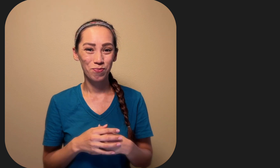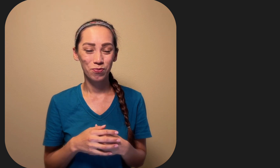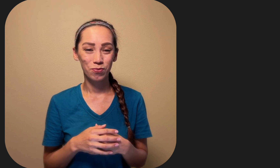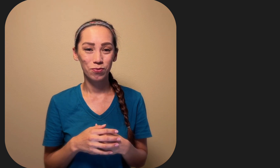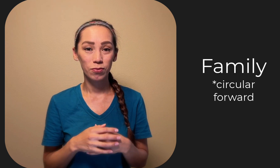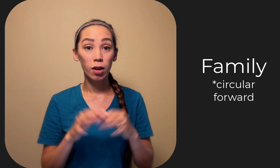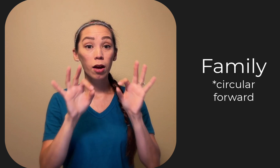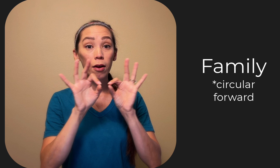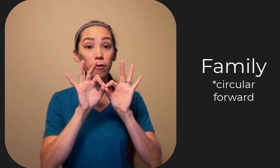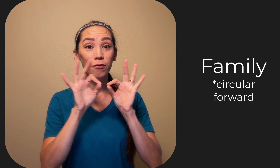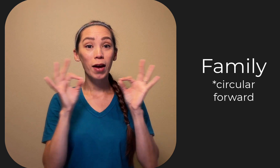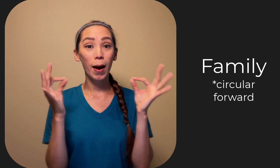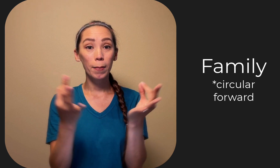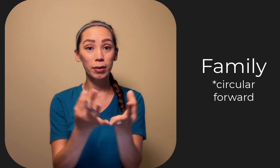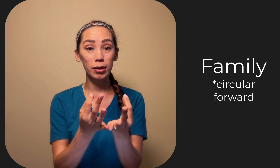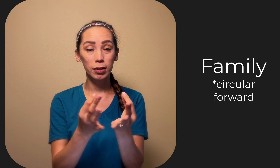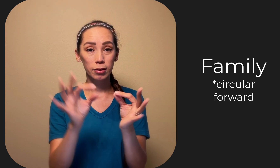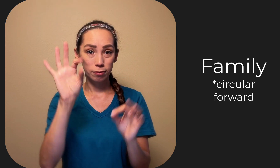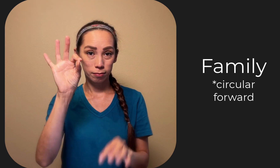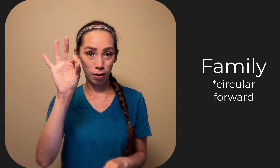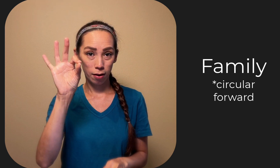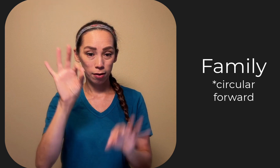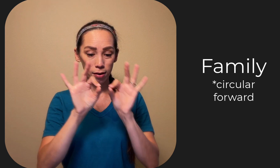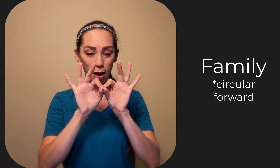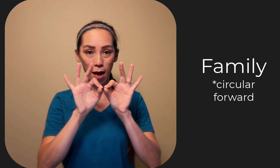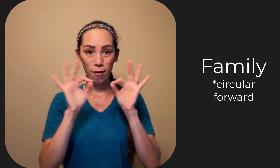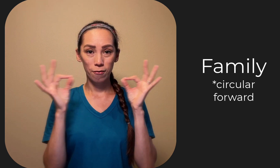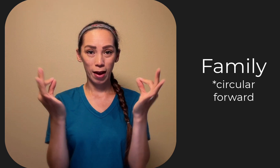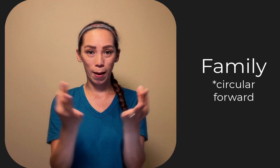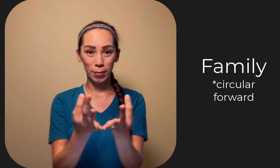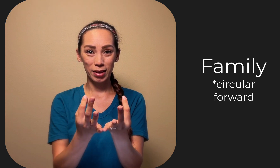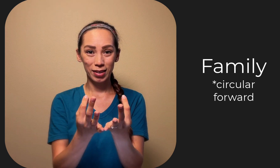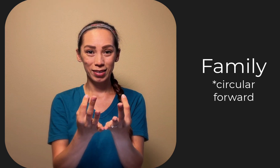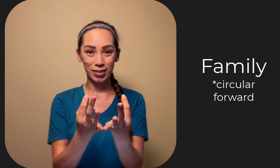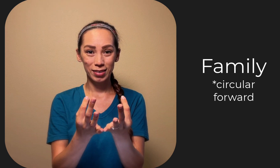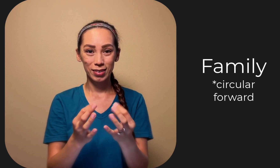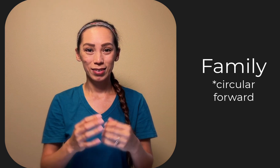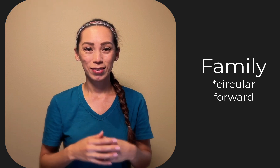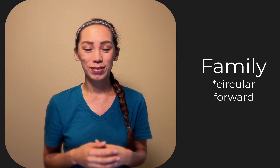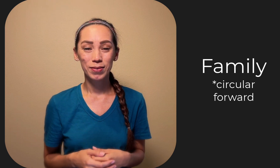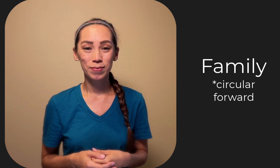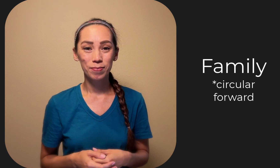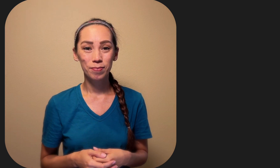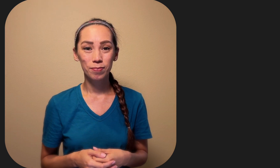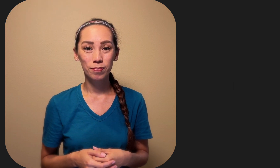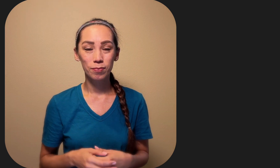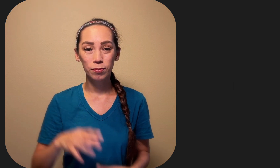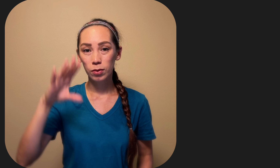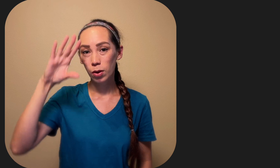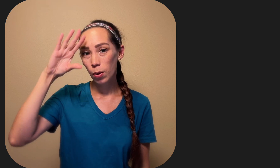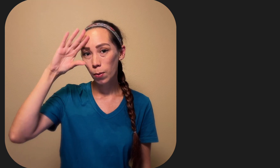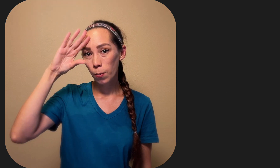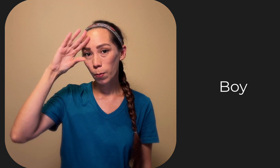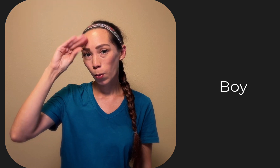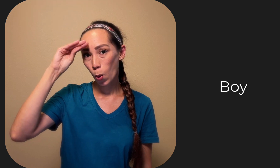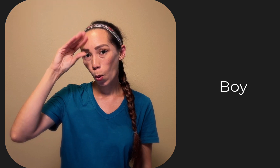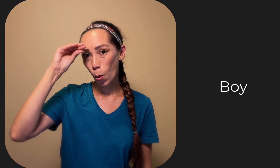Family. Take both hands and use F's and make that into a circle.